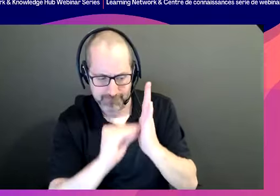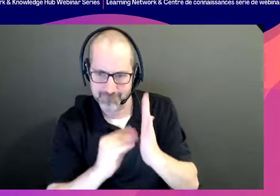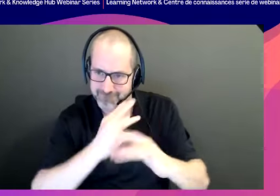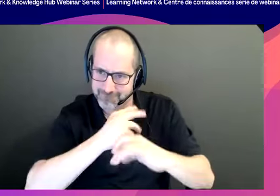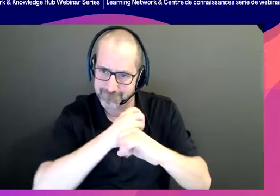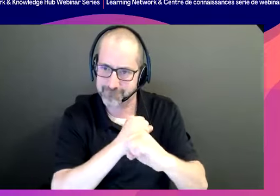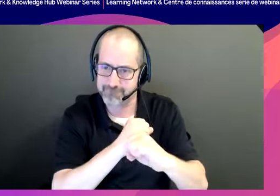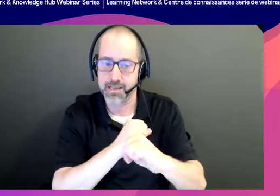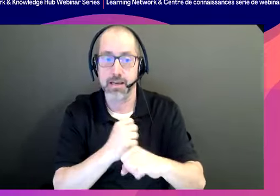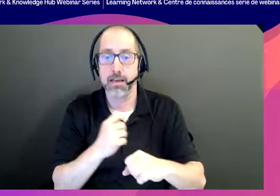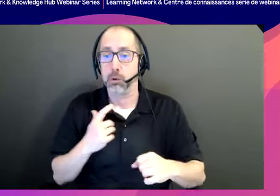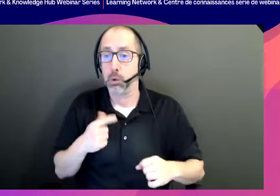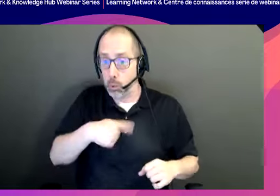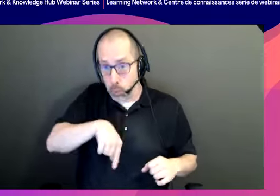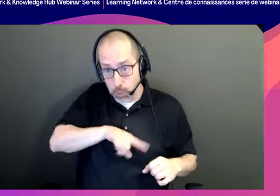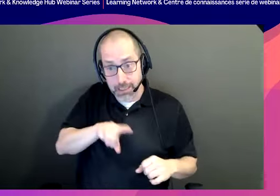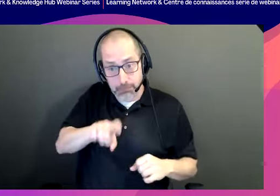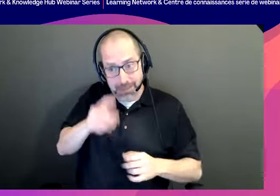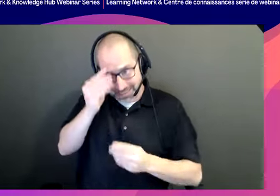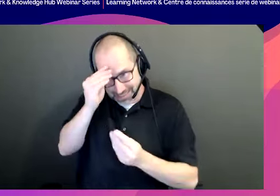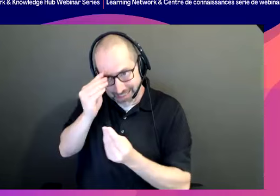their